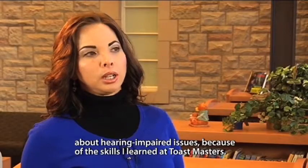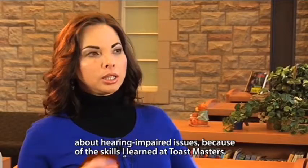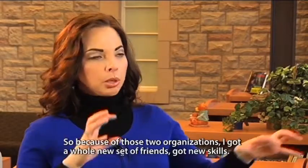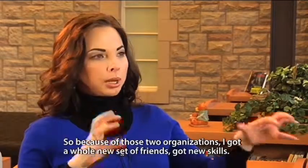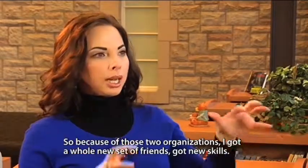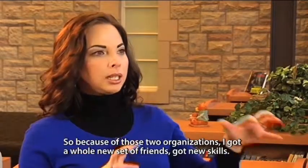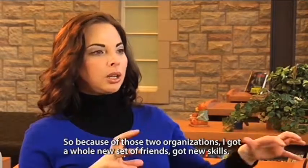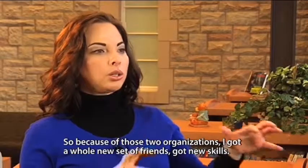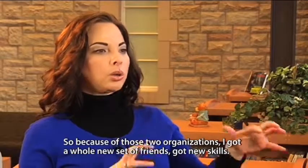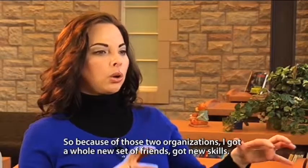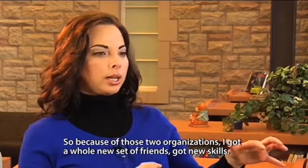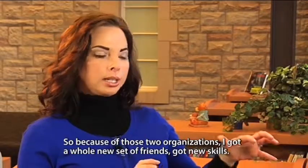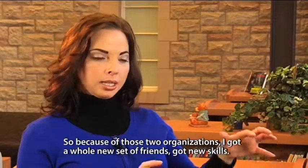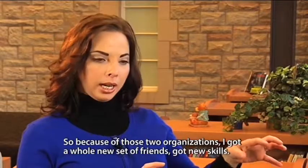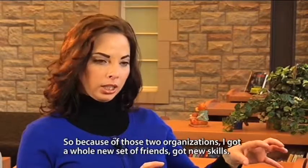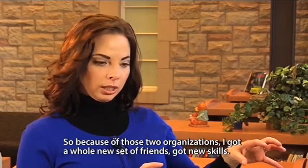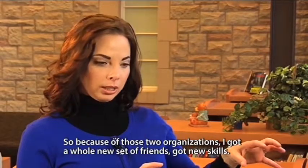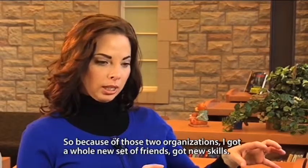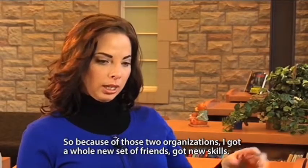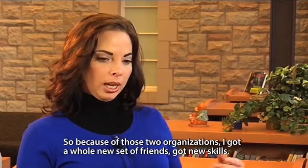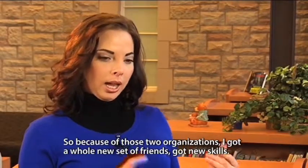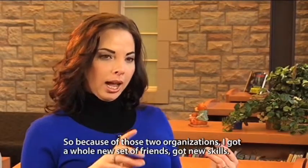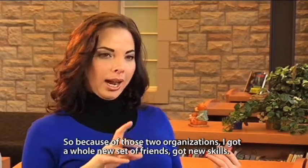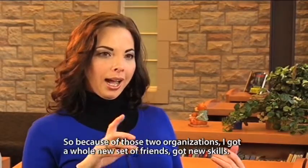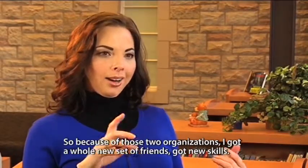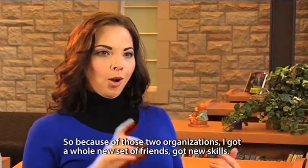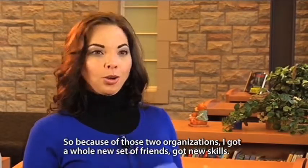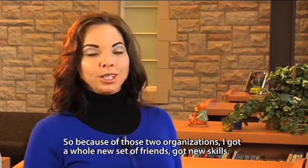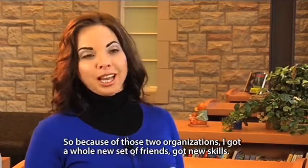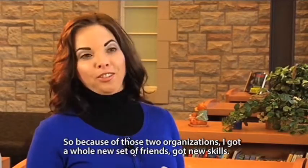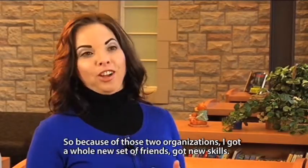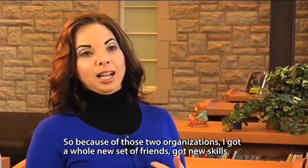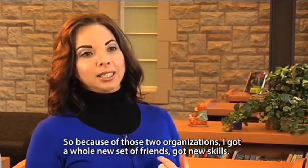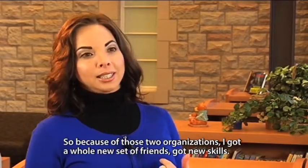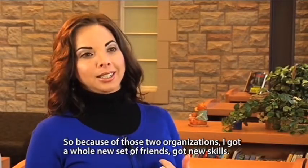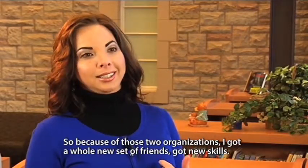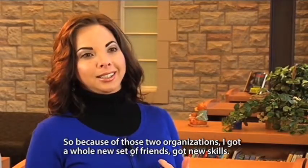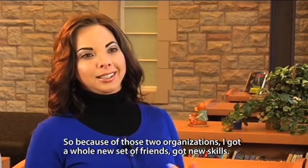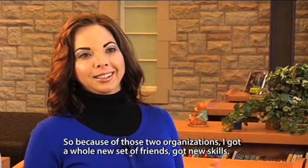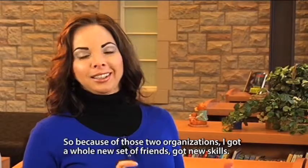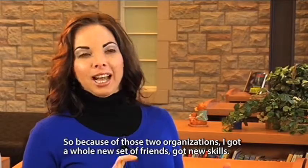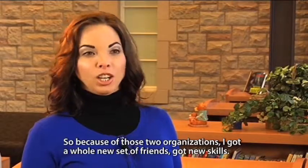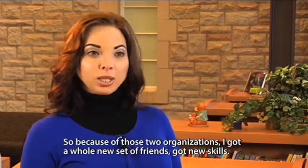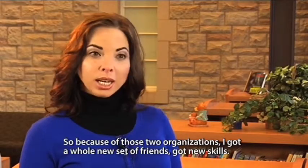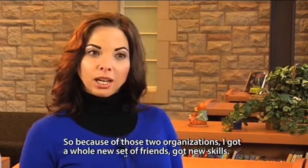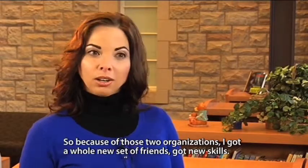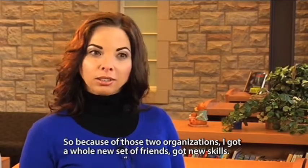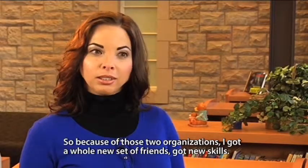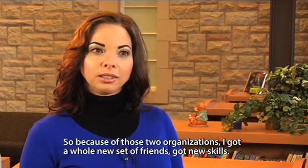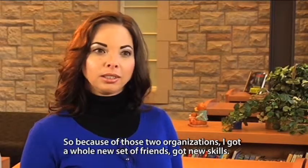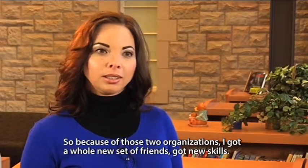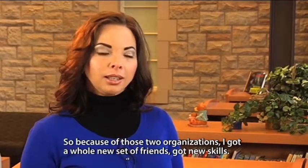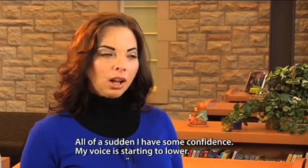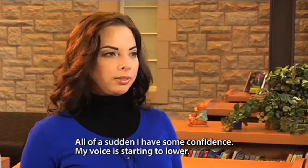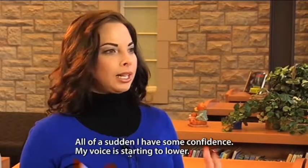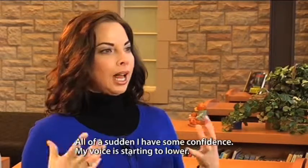So because of those two organizations, I got a whole new set of friends, got new skills. All of a sudden I have